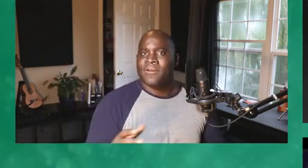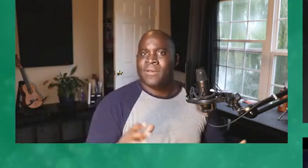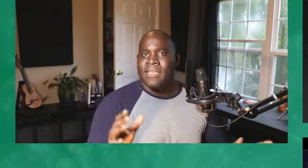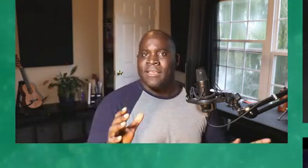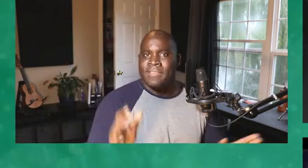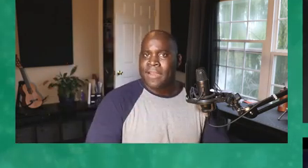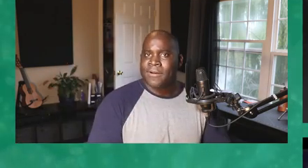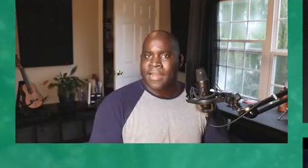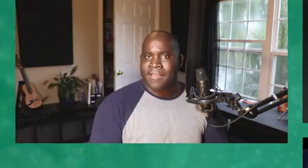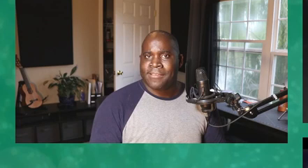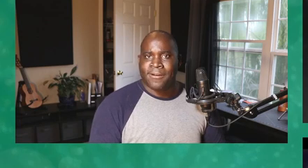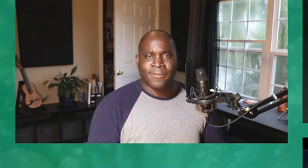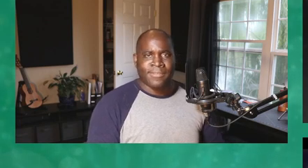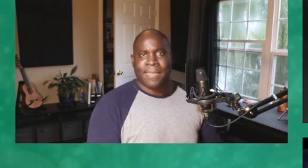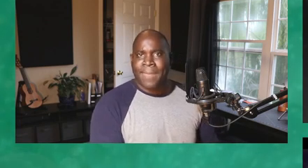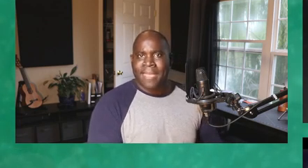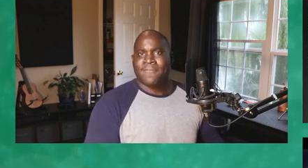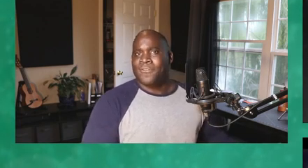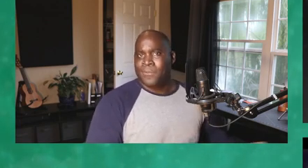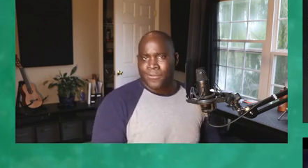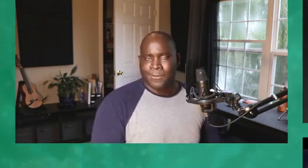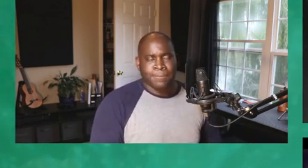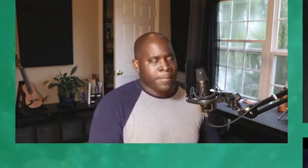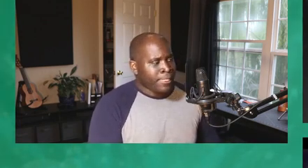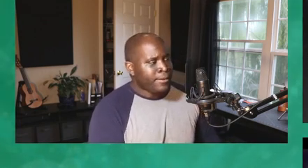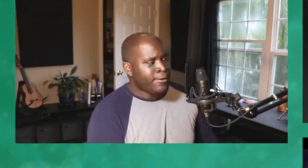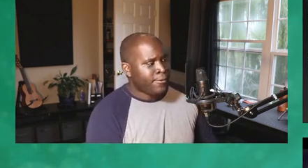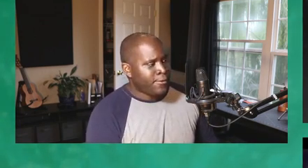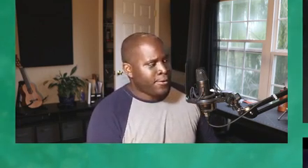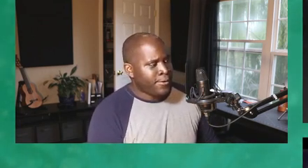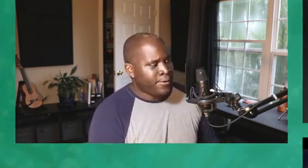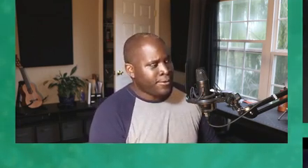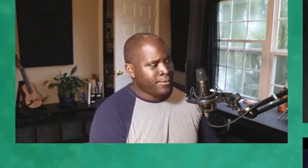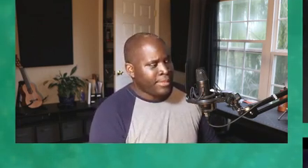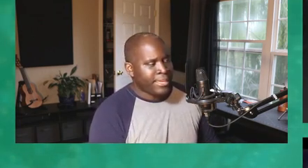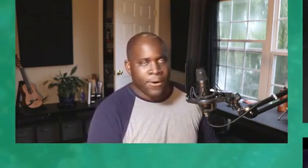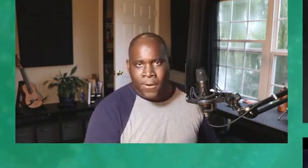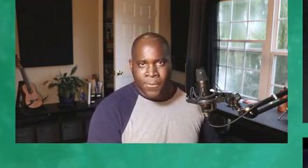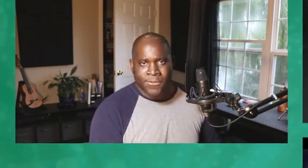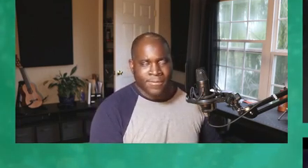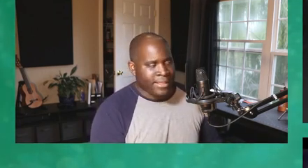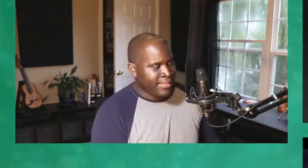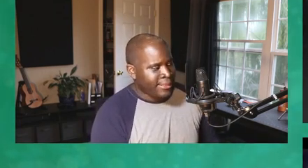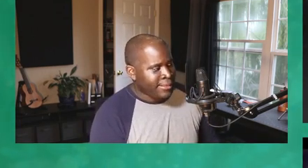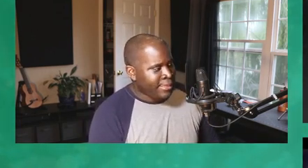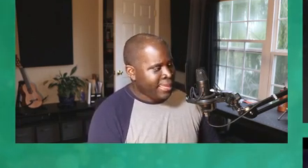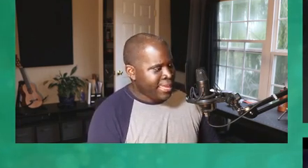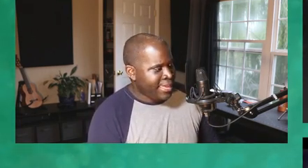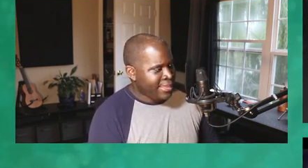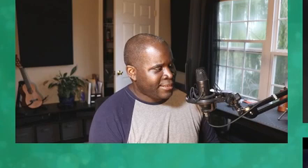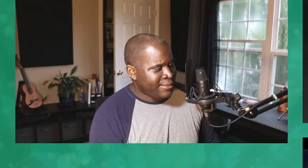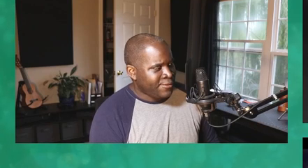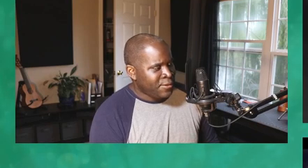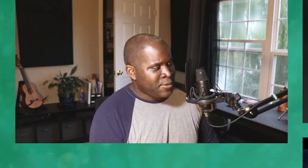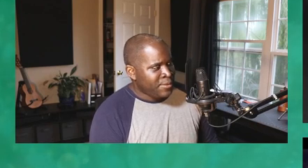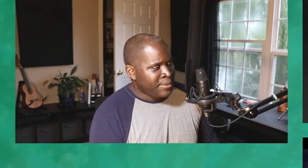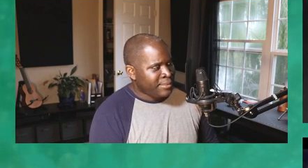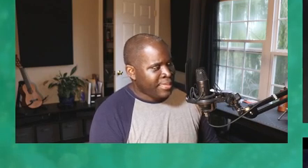alternatives that are standard in ASL, like back versus return, or like go home or stuff like that.